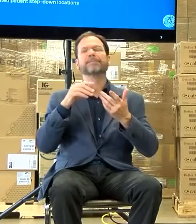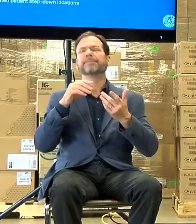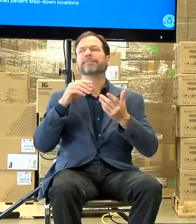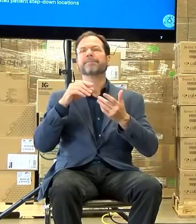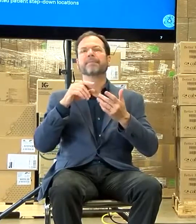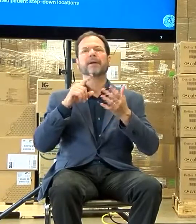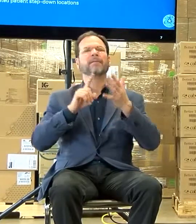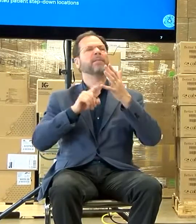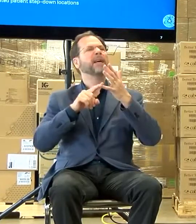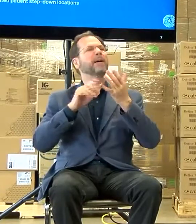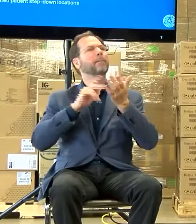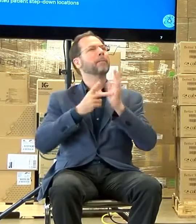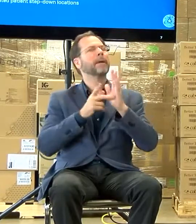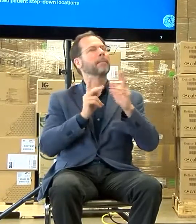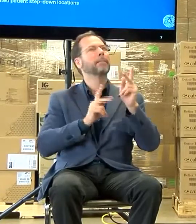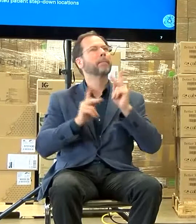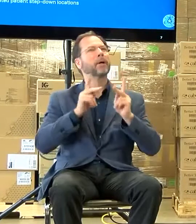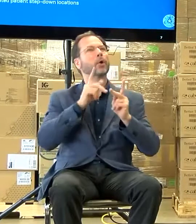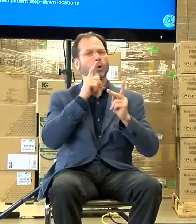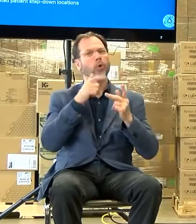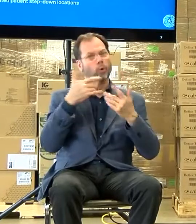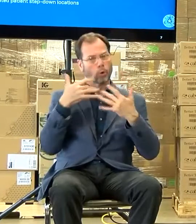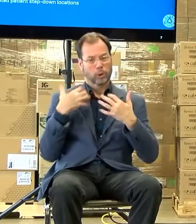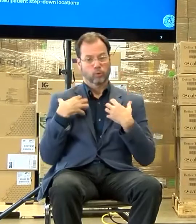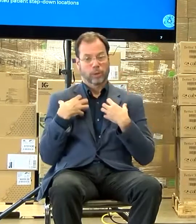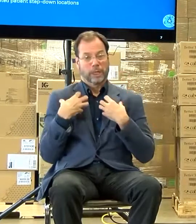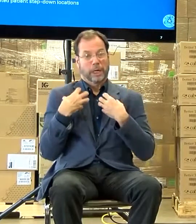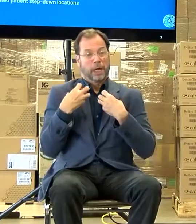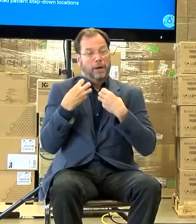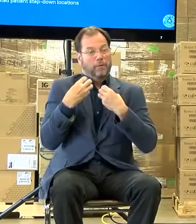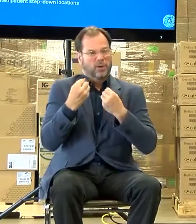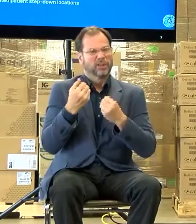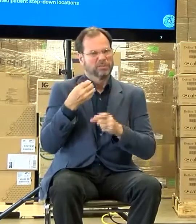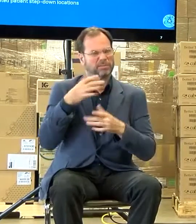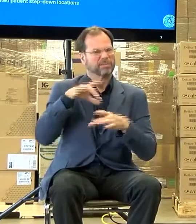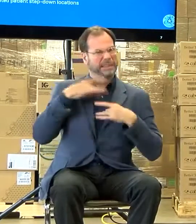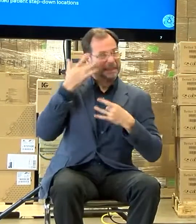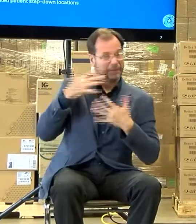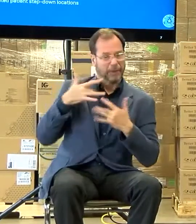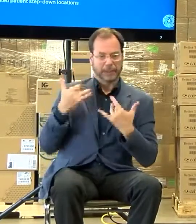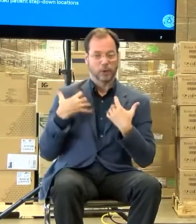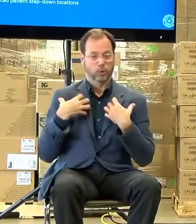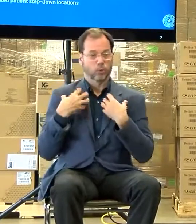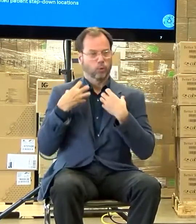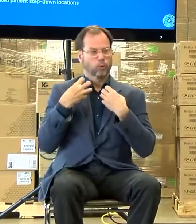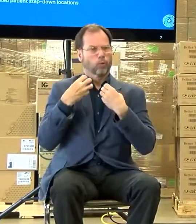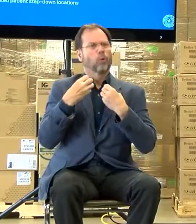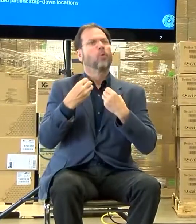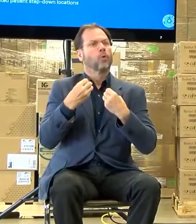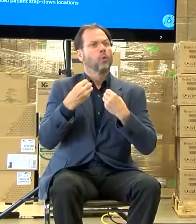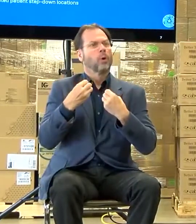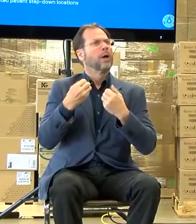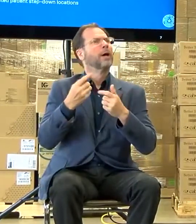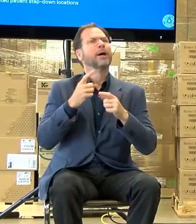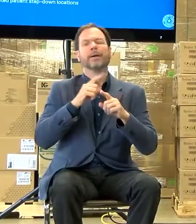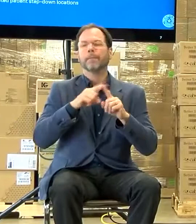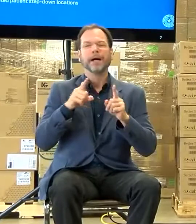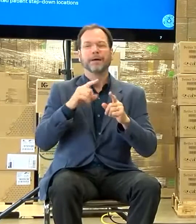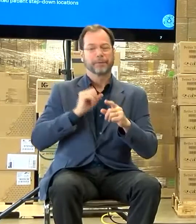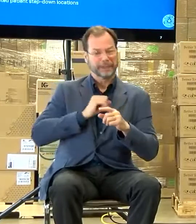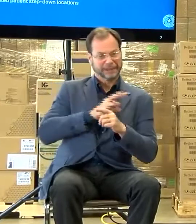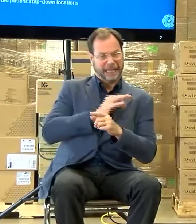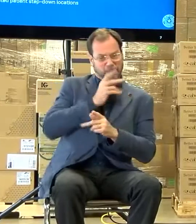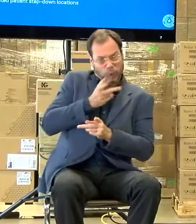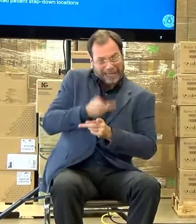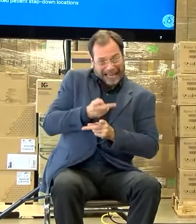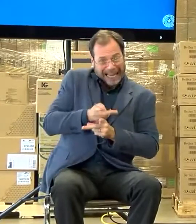where people who are recovering from COVID-19 may be recovering, but the staff that are taking